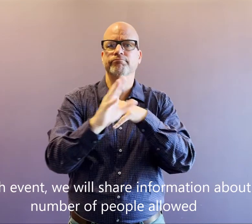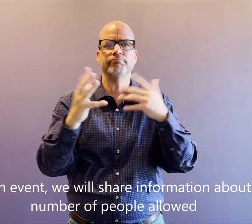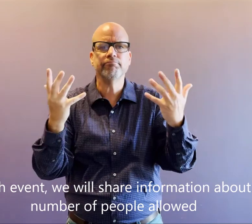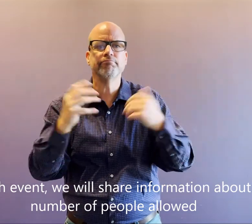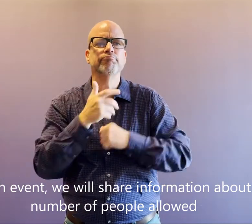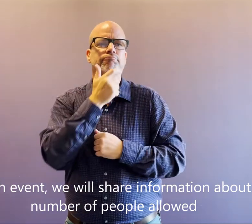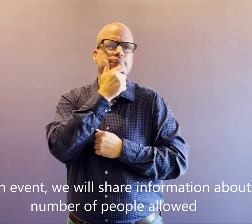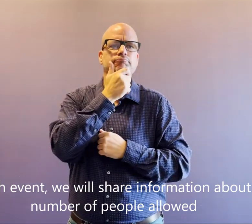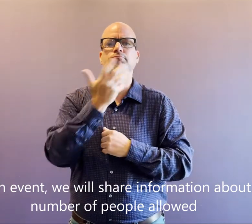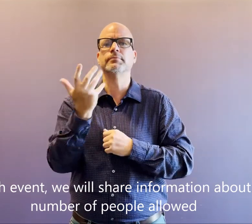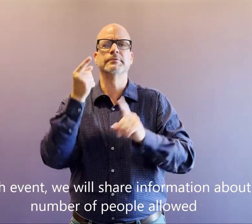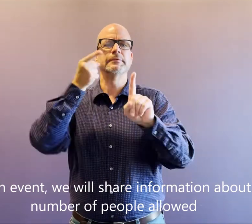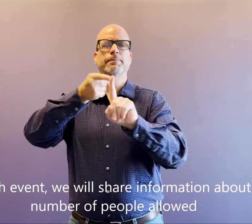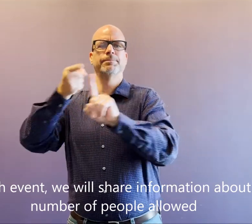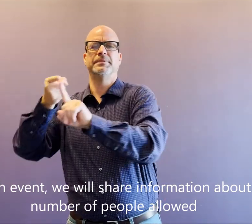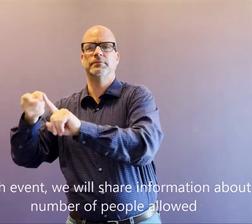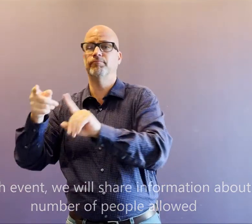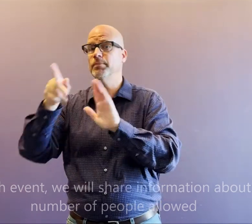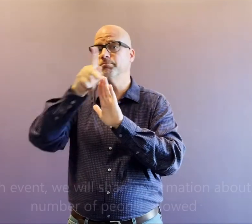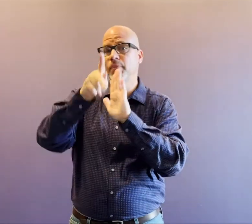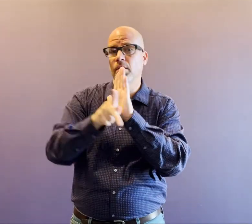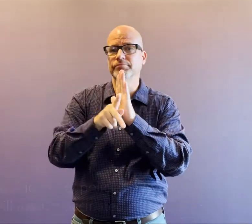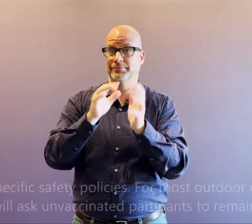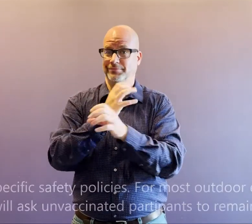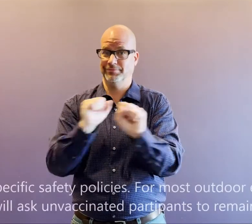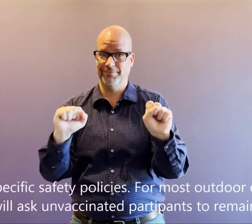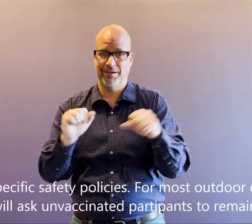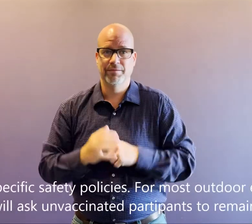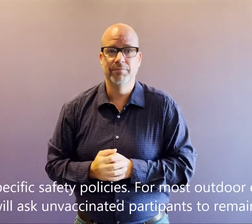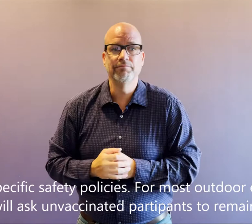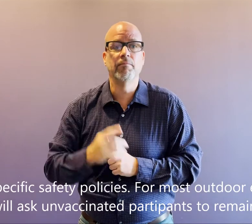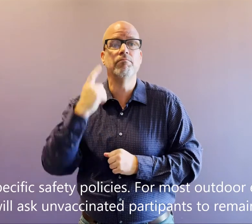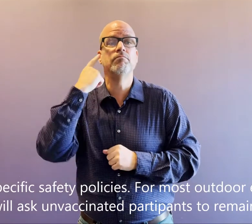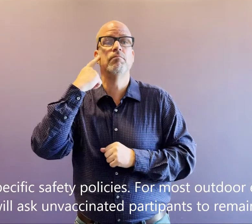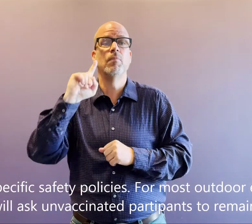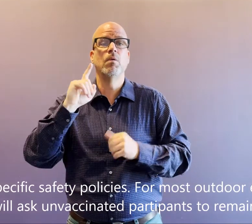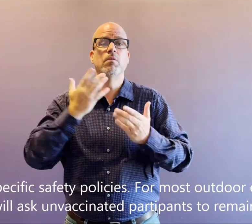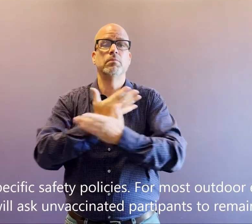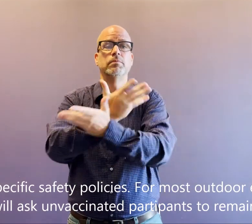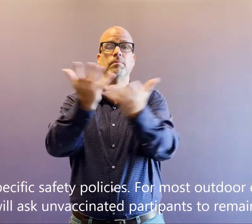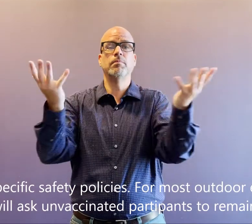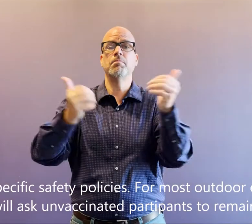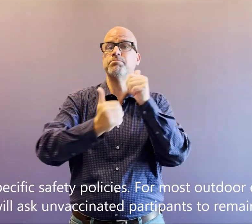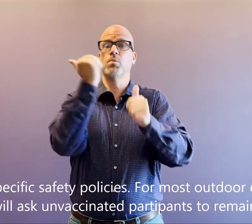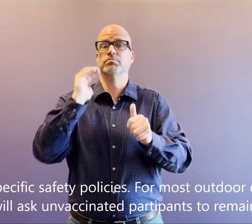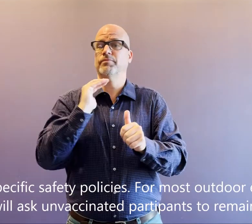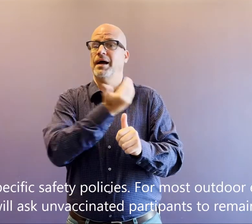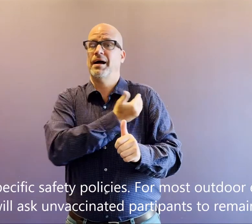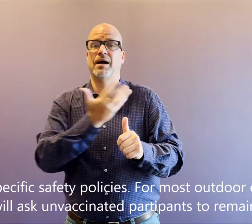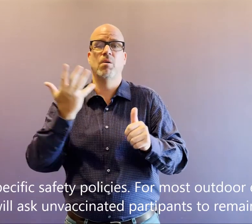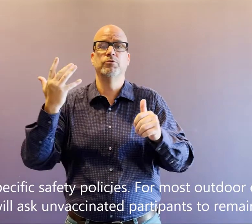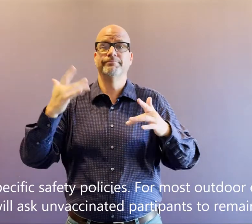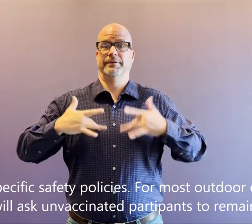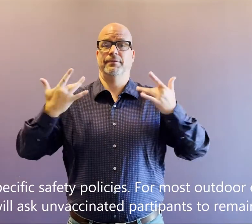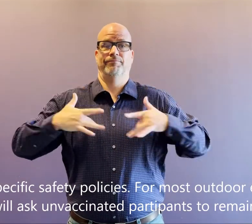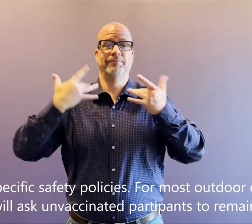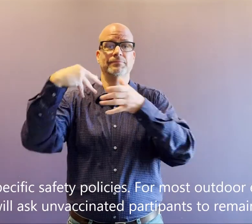For each event, we will share information about the number of people allowed and any